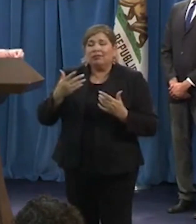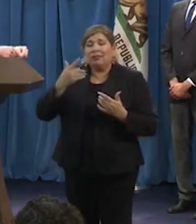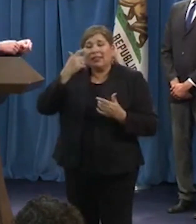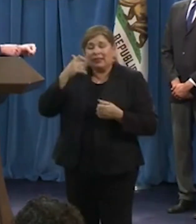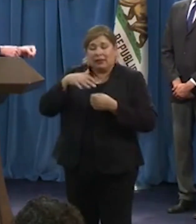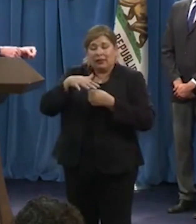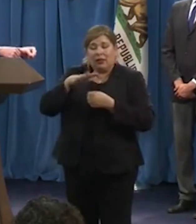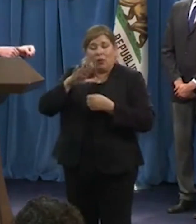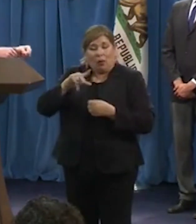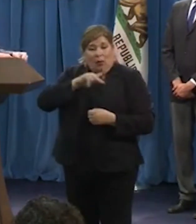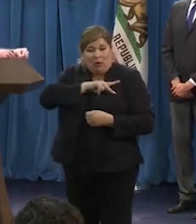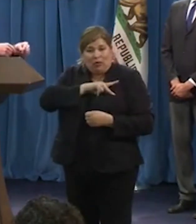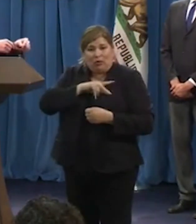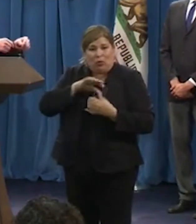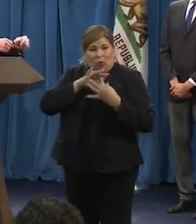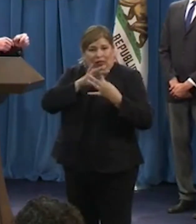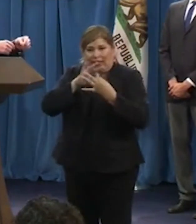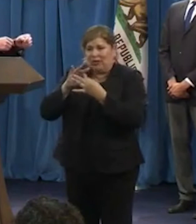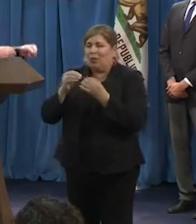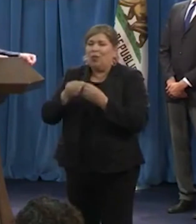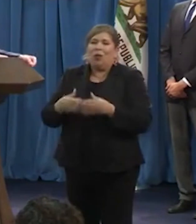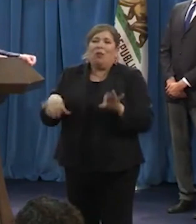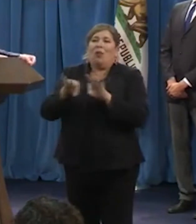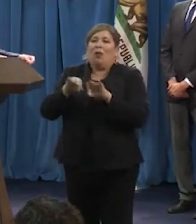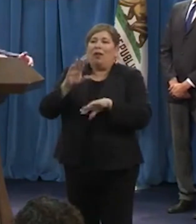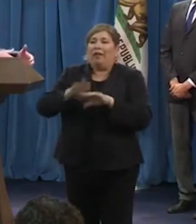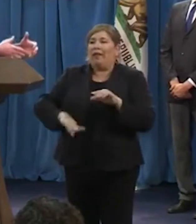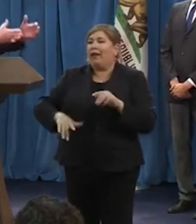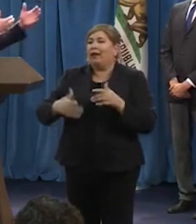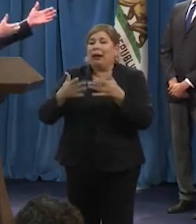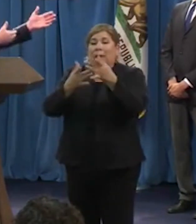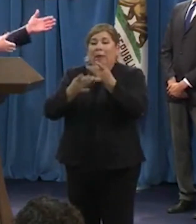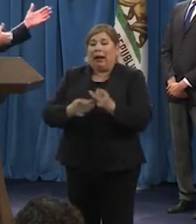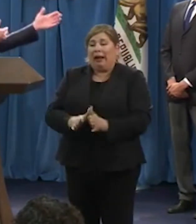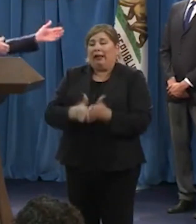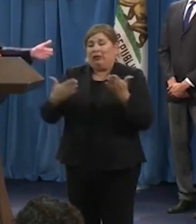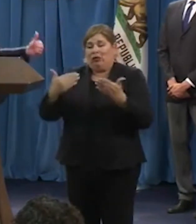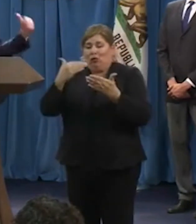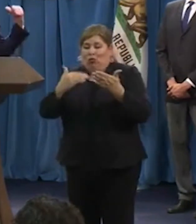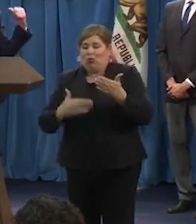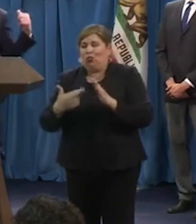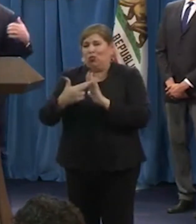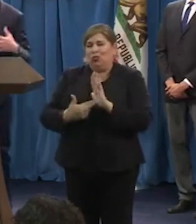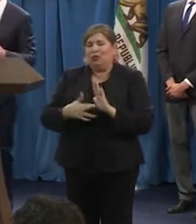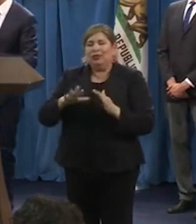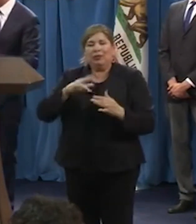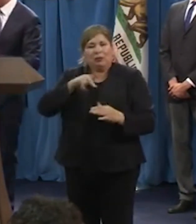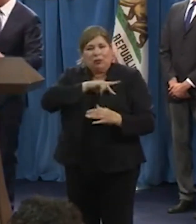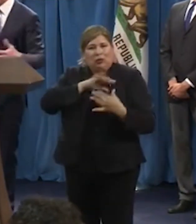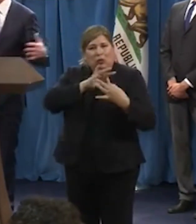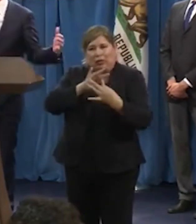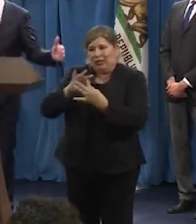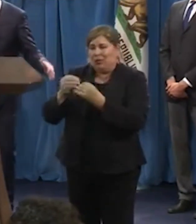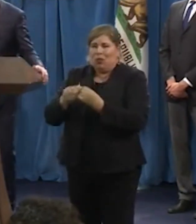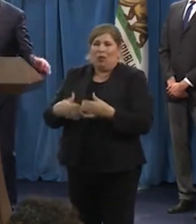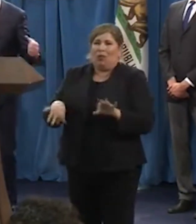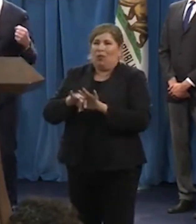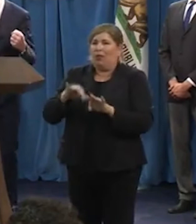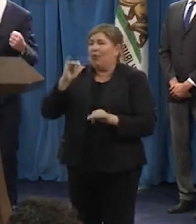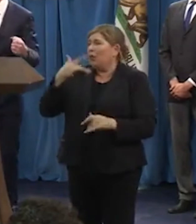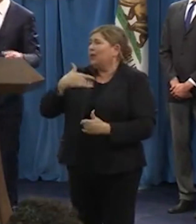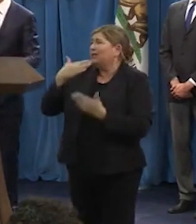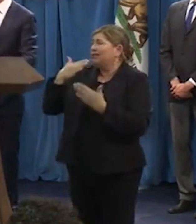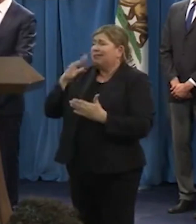than anything that exists in a large binder, and that's why I'm very grateful for these folks that are on the phone